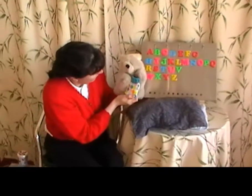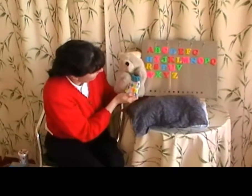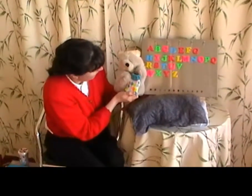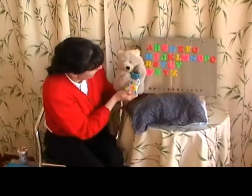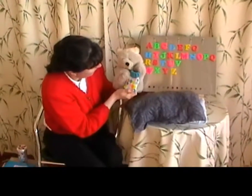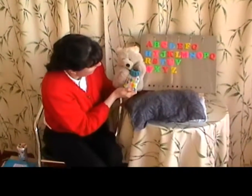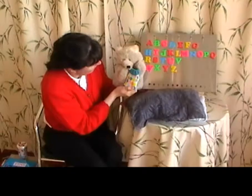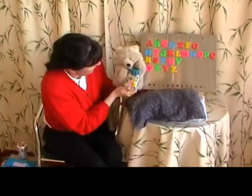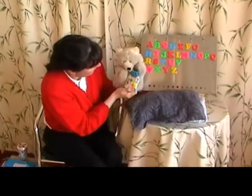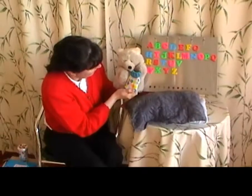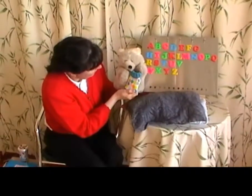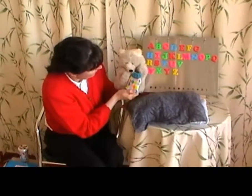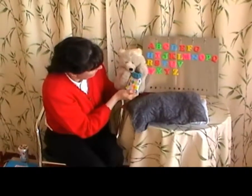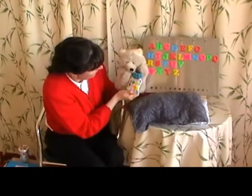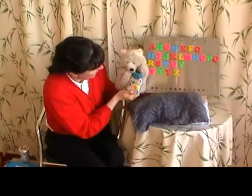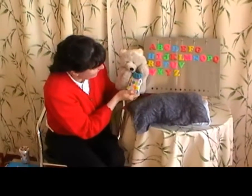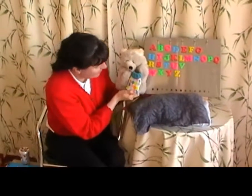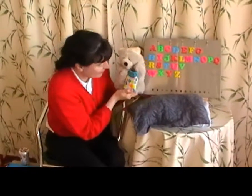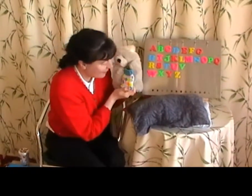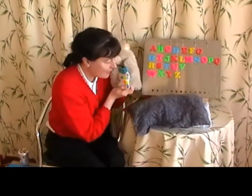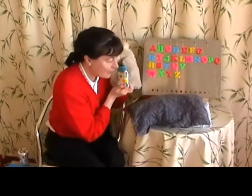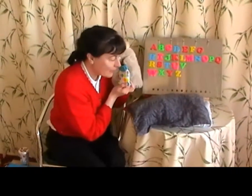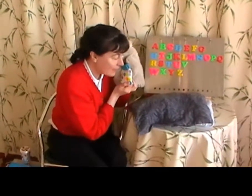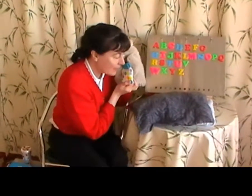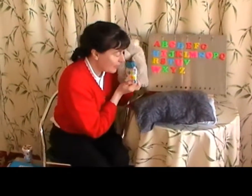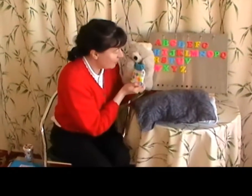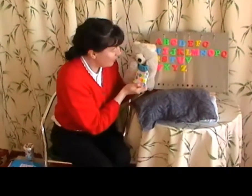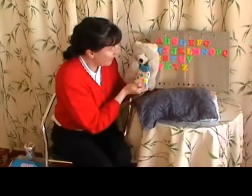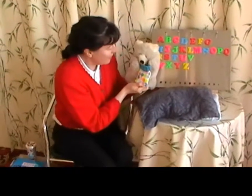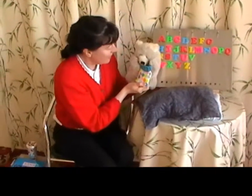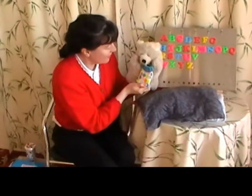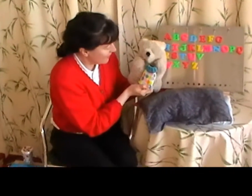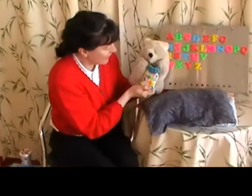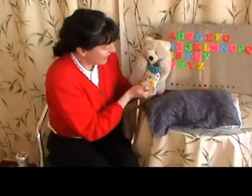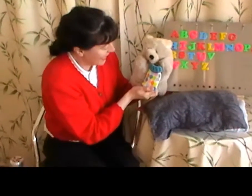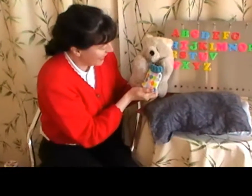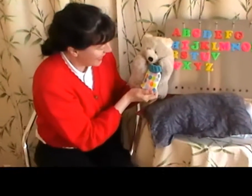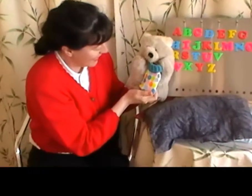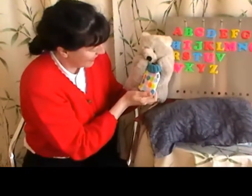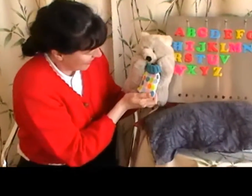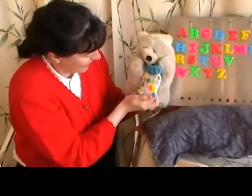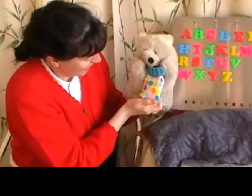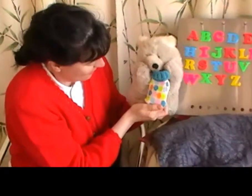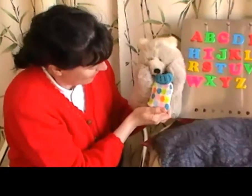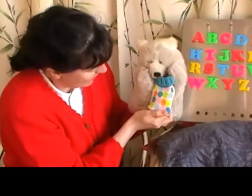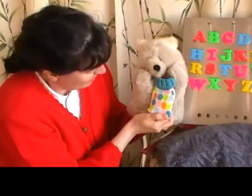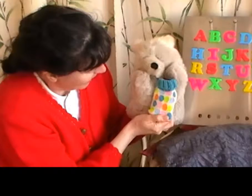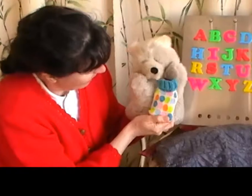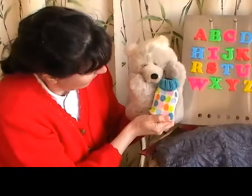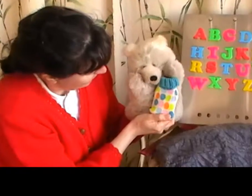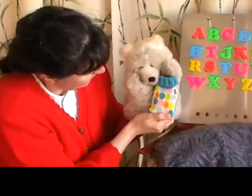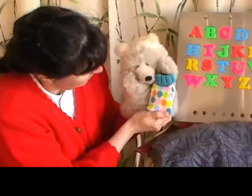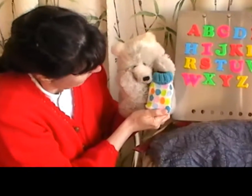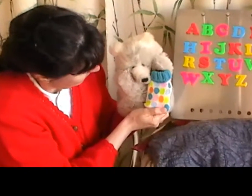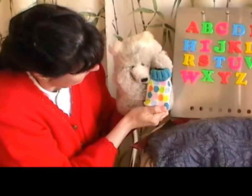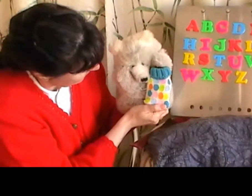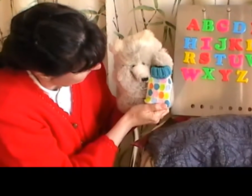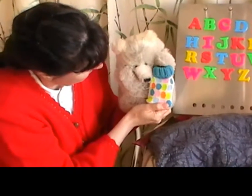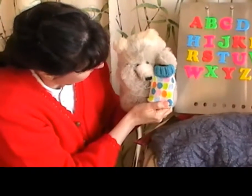of that hot water bottle cover? It's blue, yes. And what about all the spots on